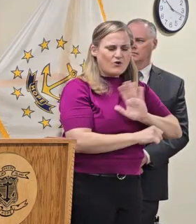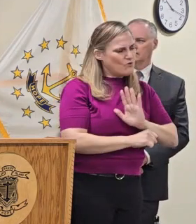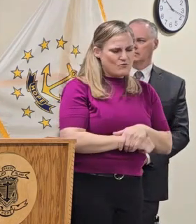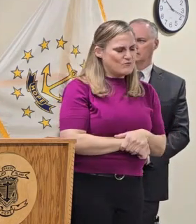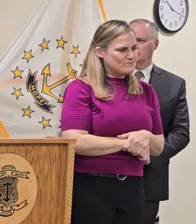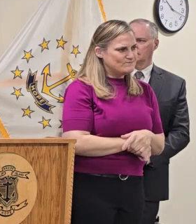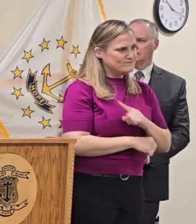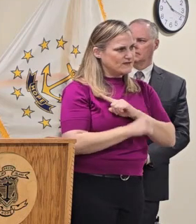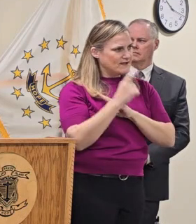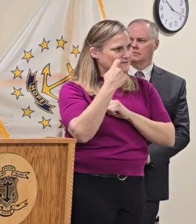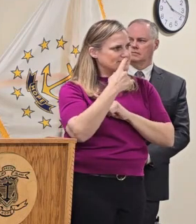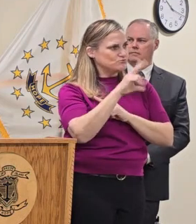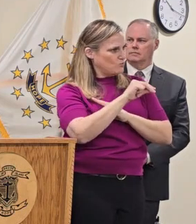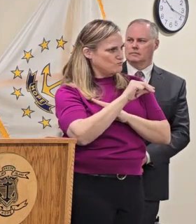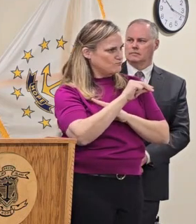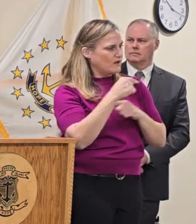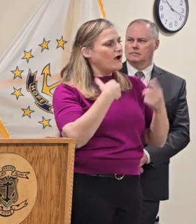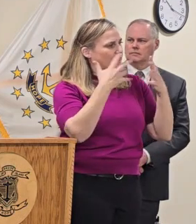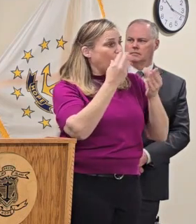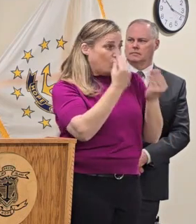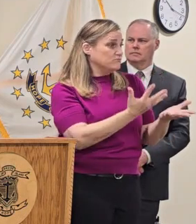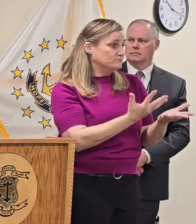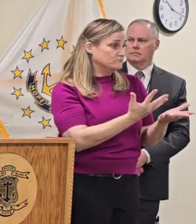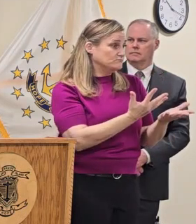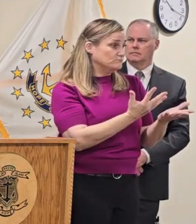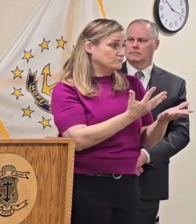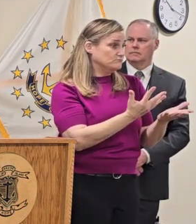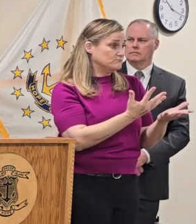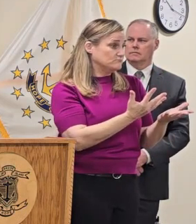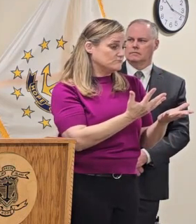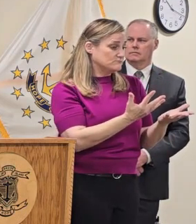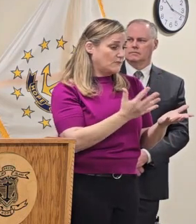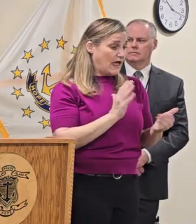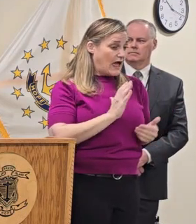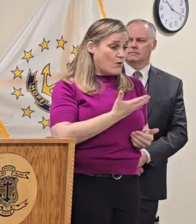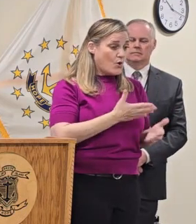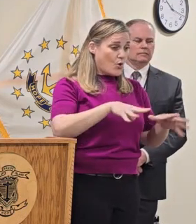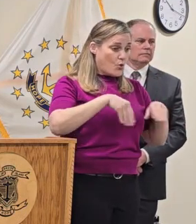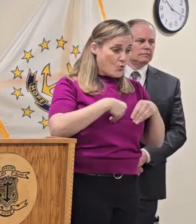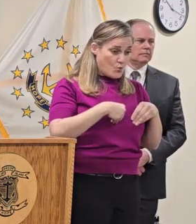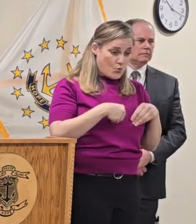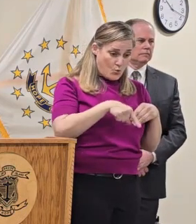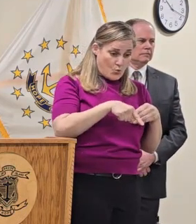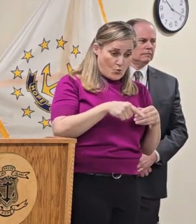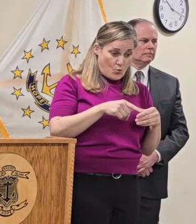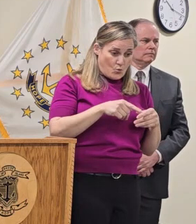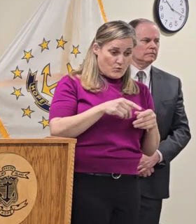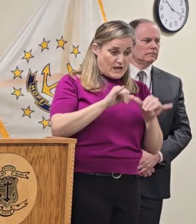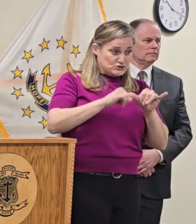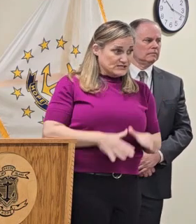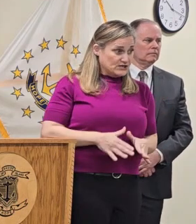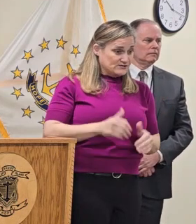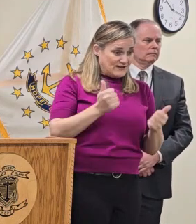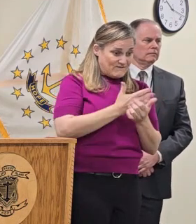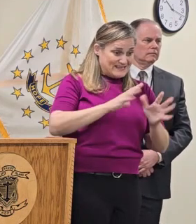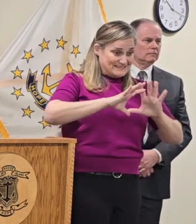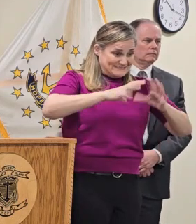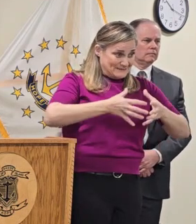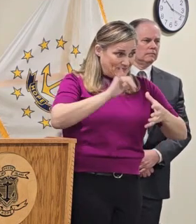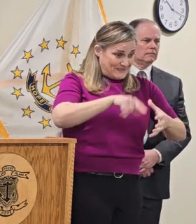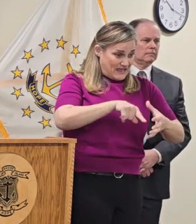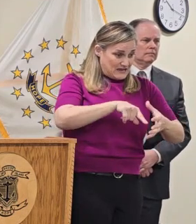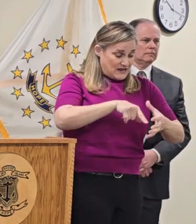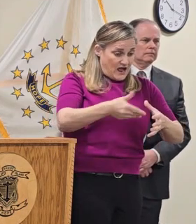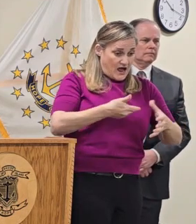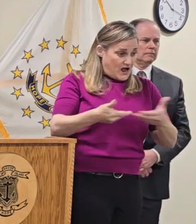our own engineers. We've hired our own team in terms of legal representation.